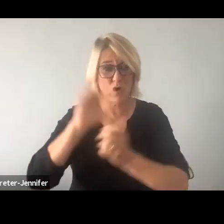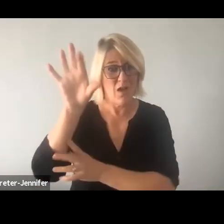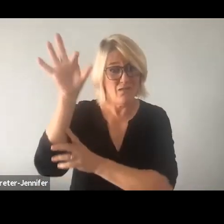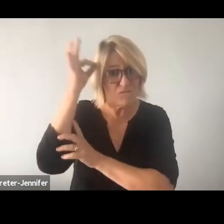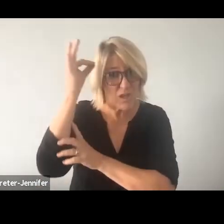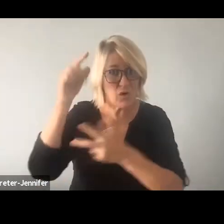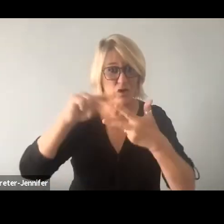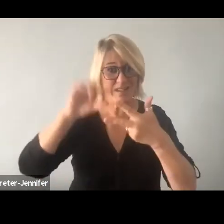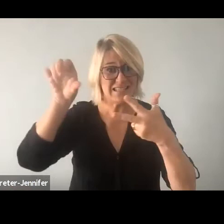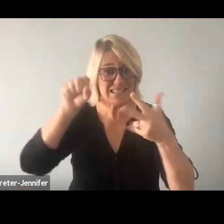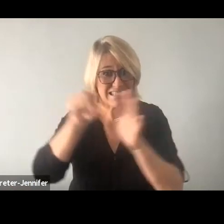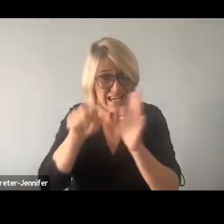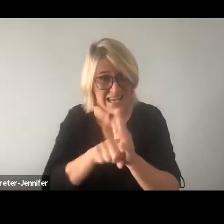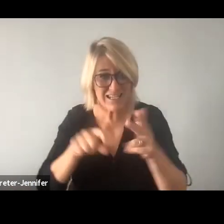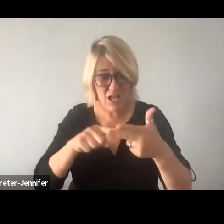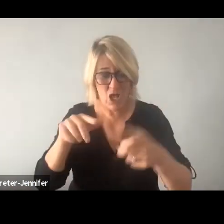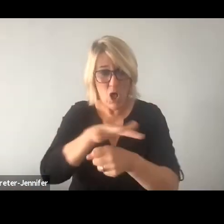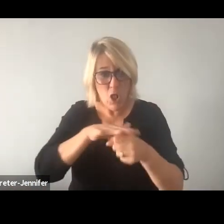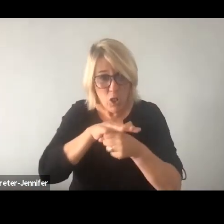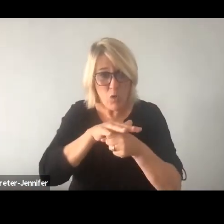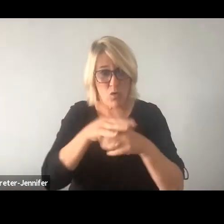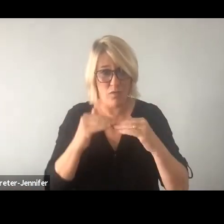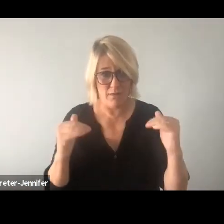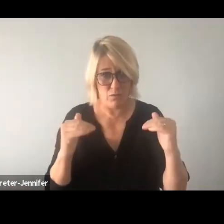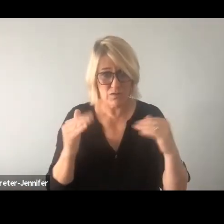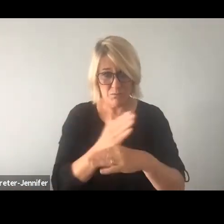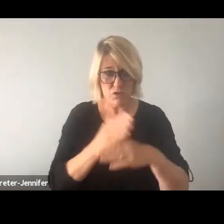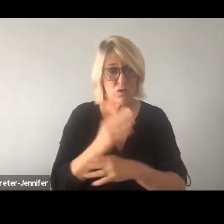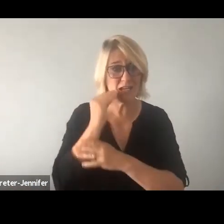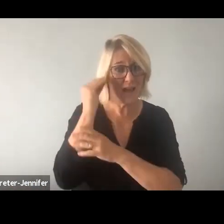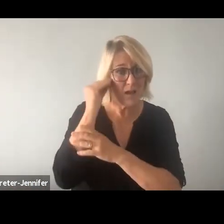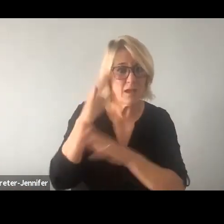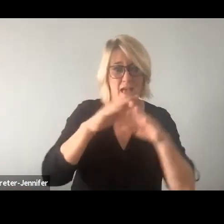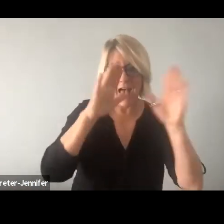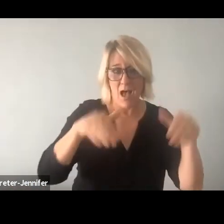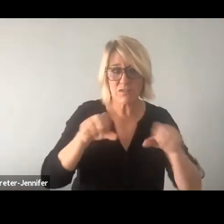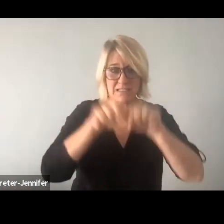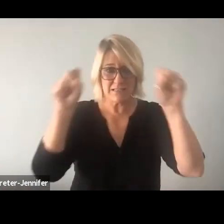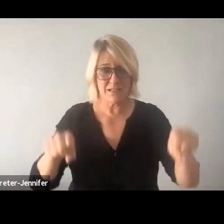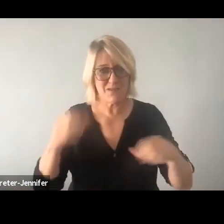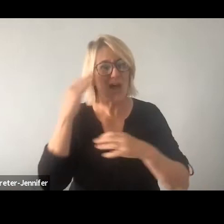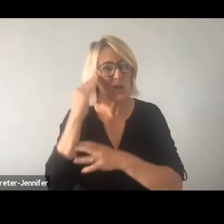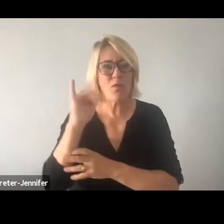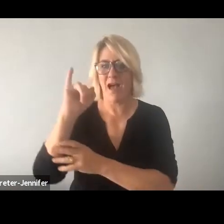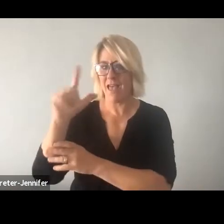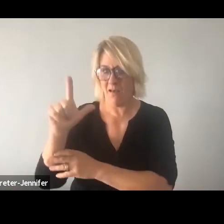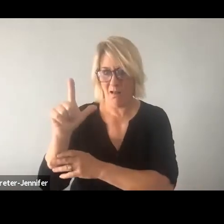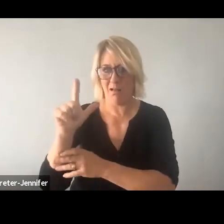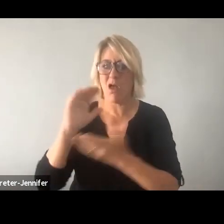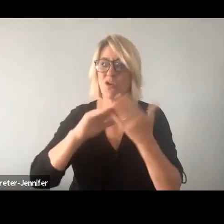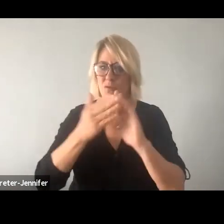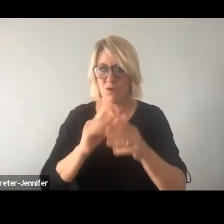local levels between housing and service systems. And again, we know the IL community is